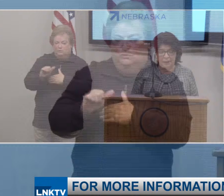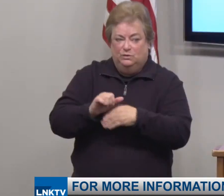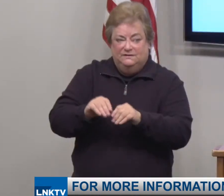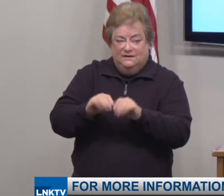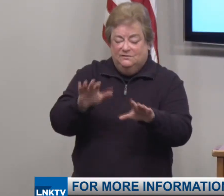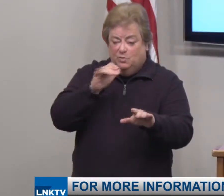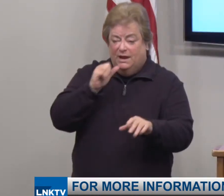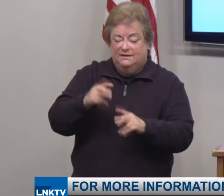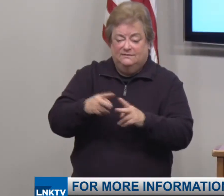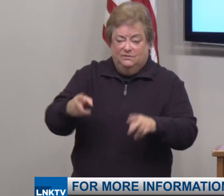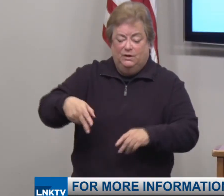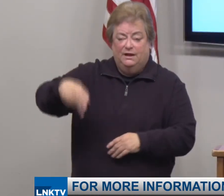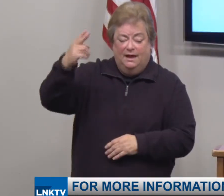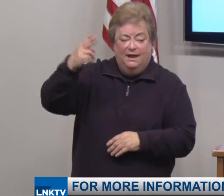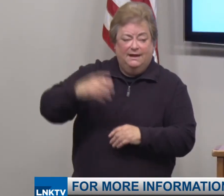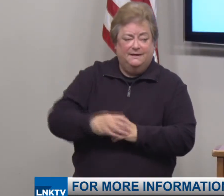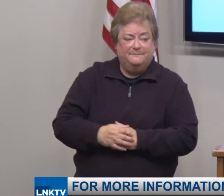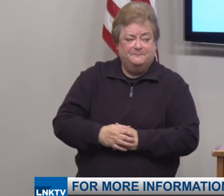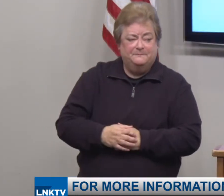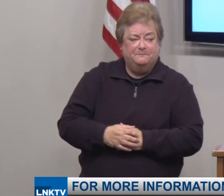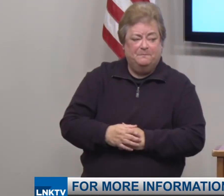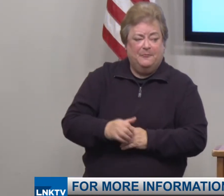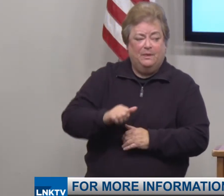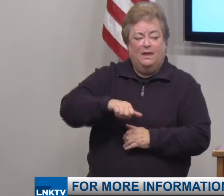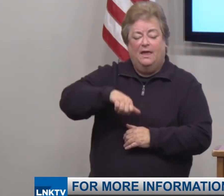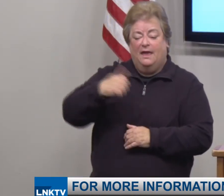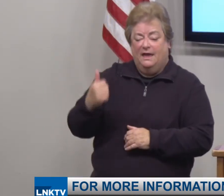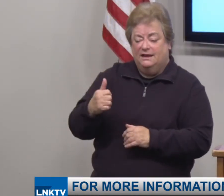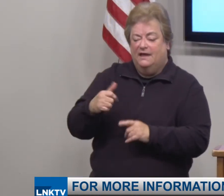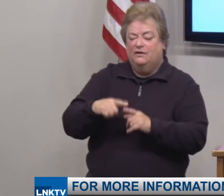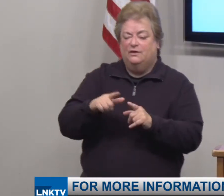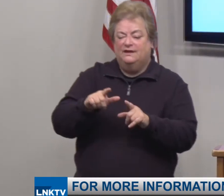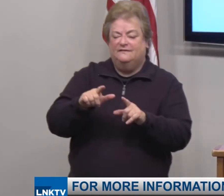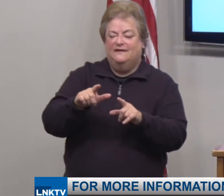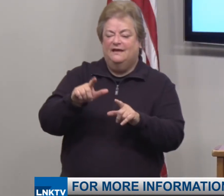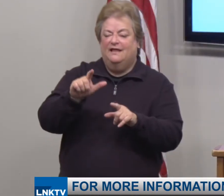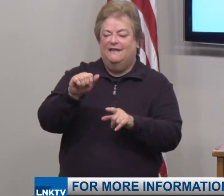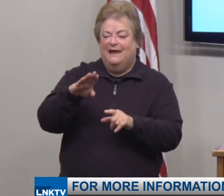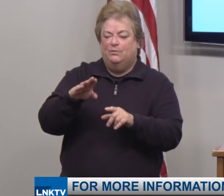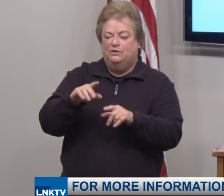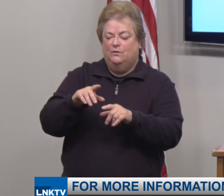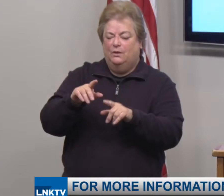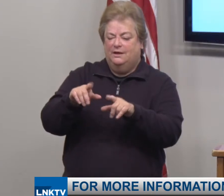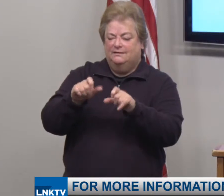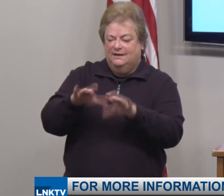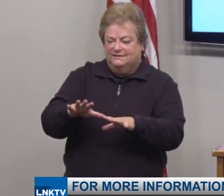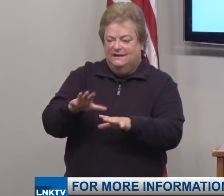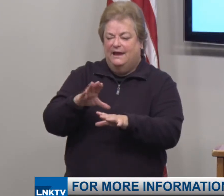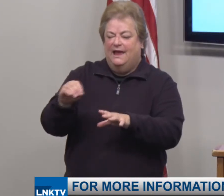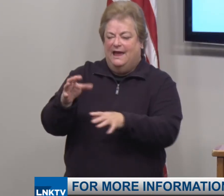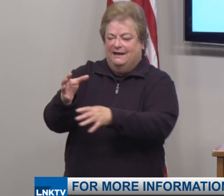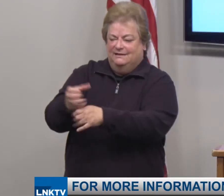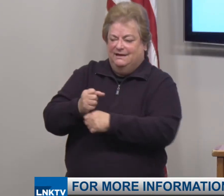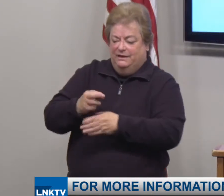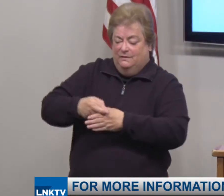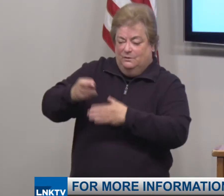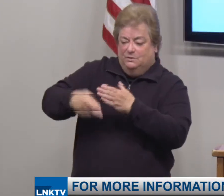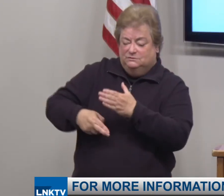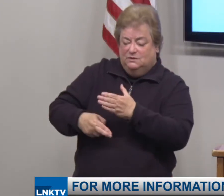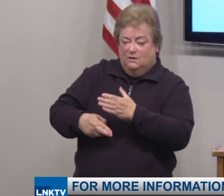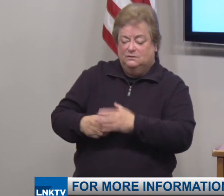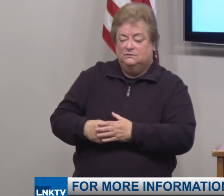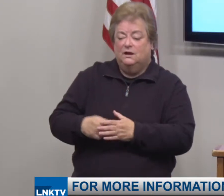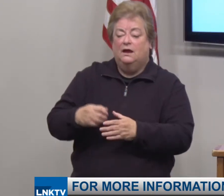very high. Another factor is laboratory testing capacity and turnaround time. While testing remains